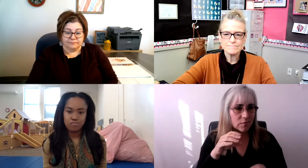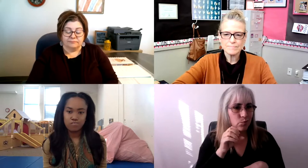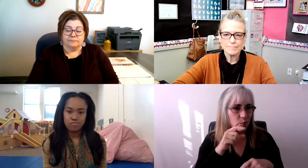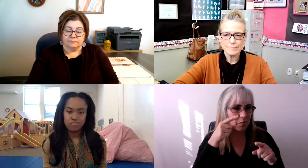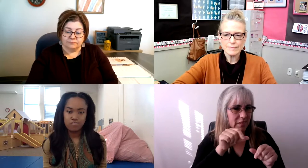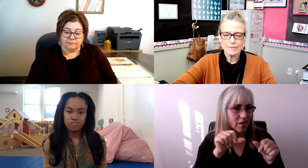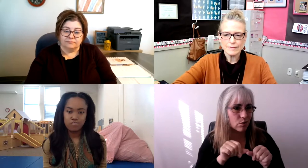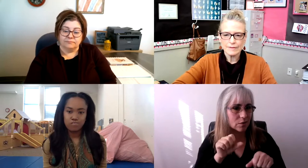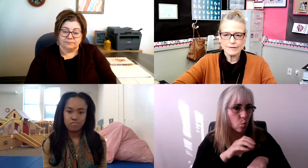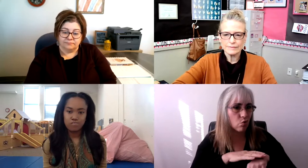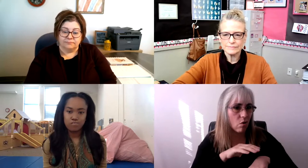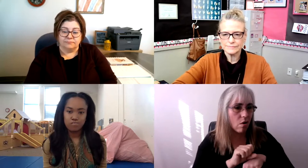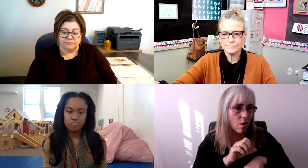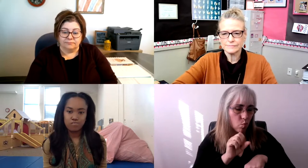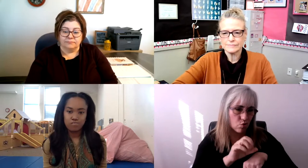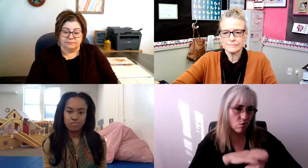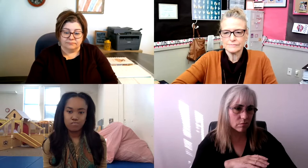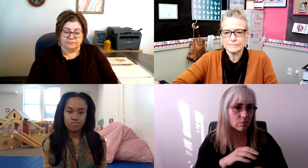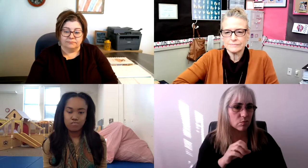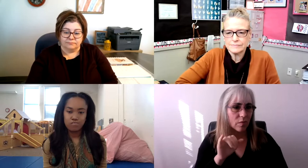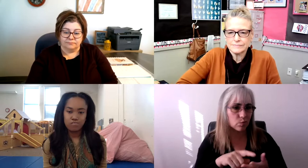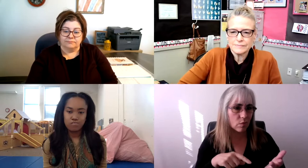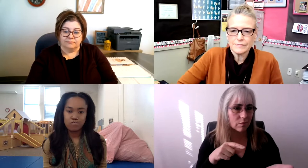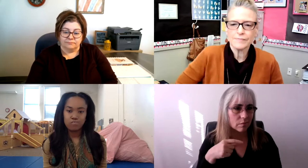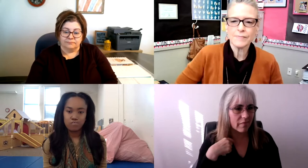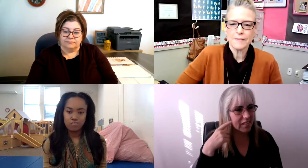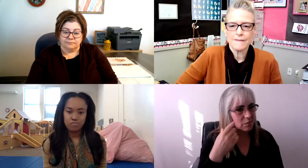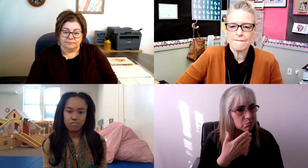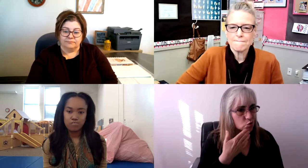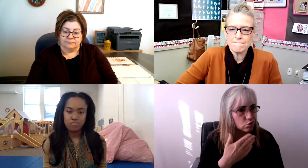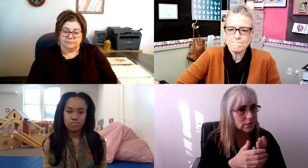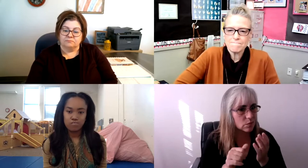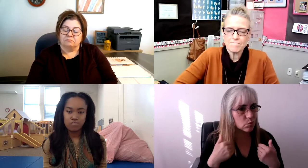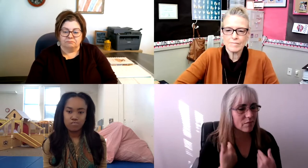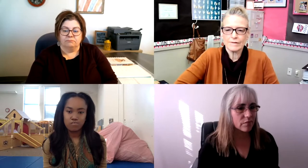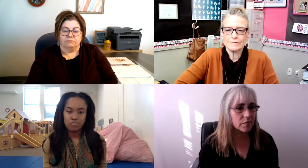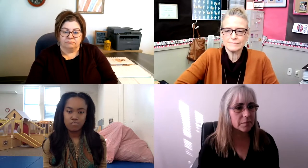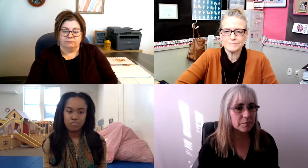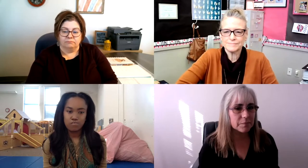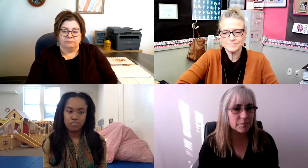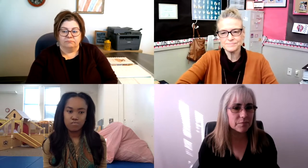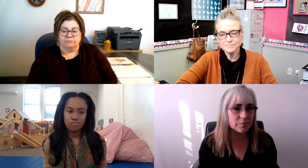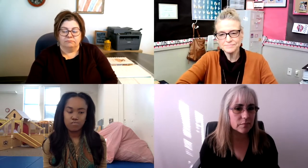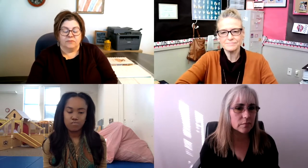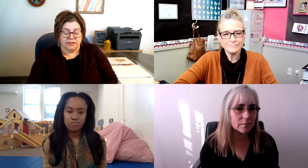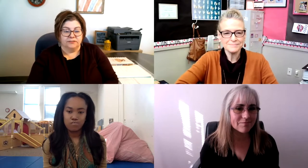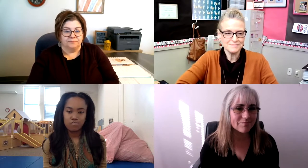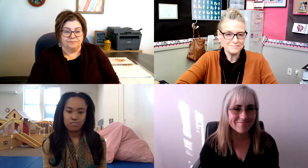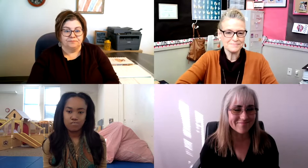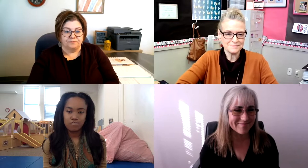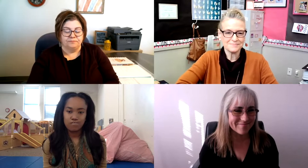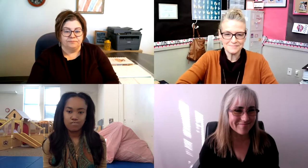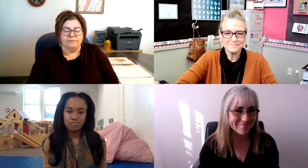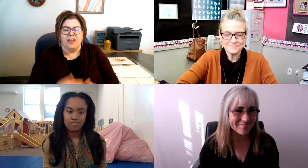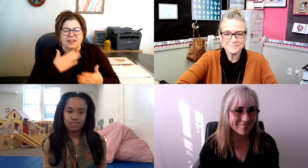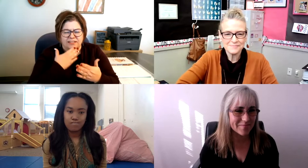need to use more signs within the child's visual parameters. So I think that is a really good